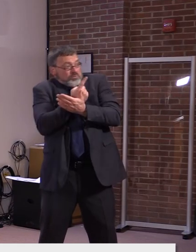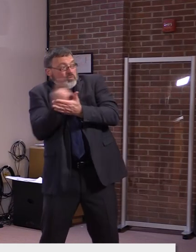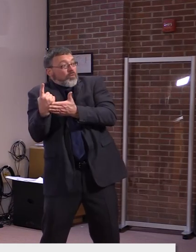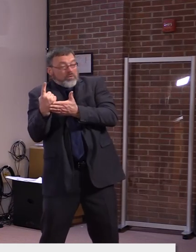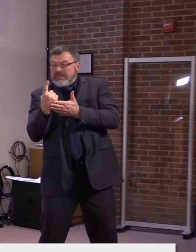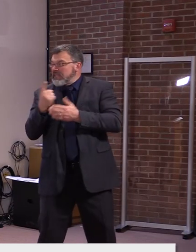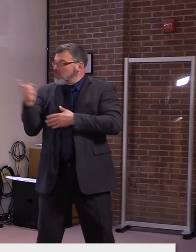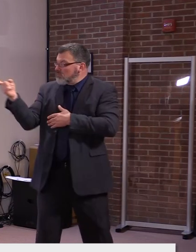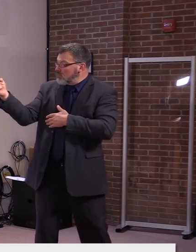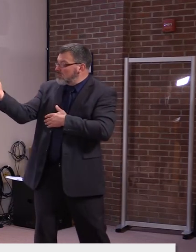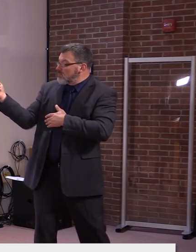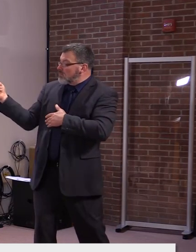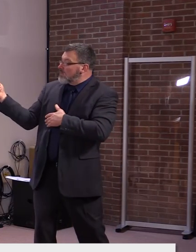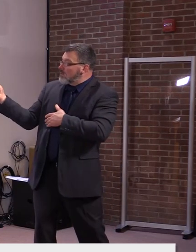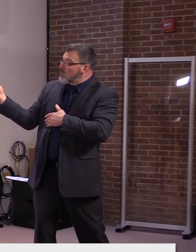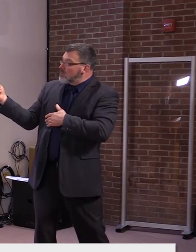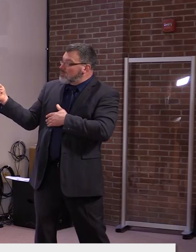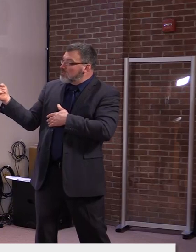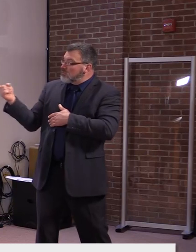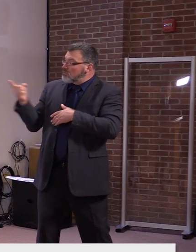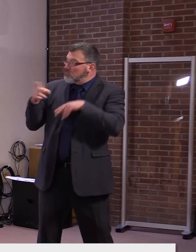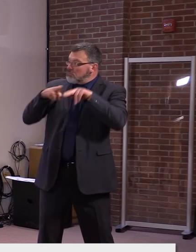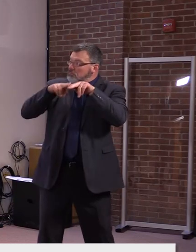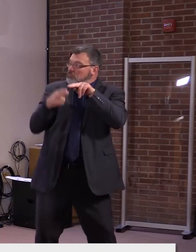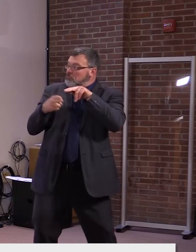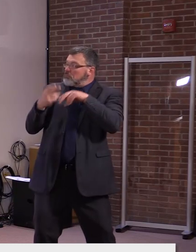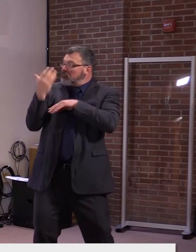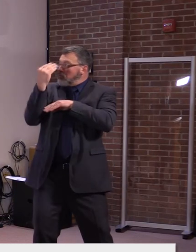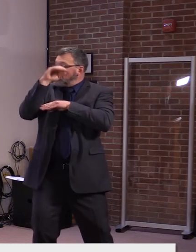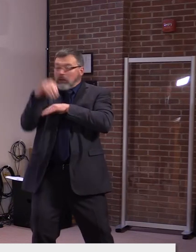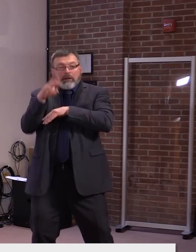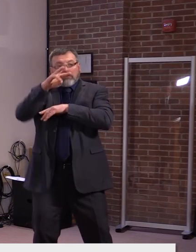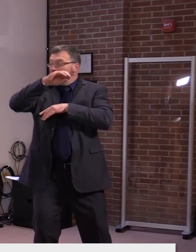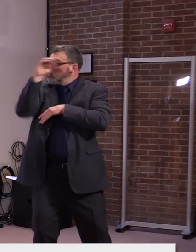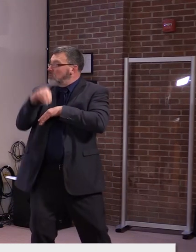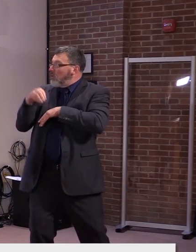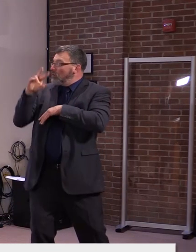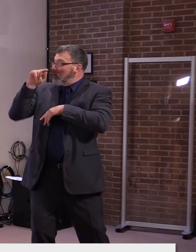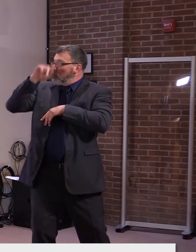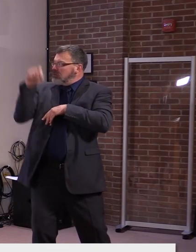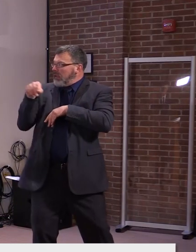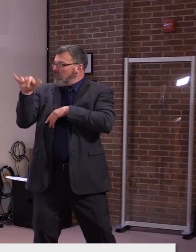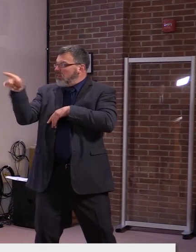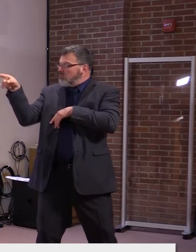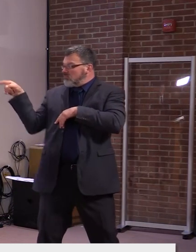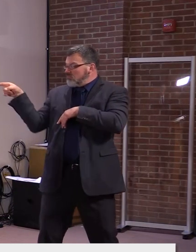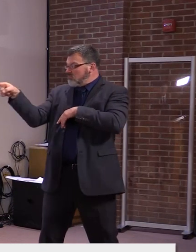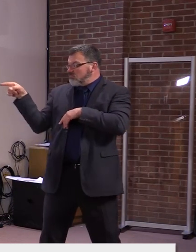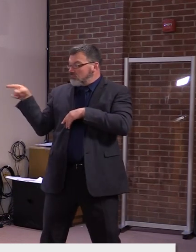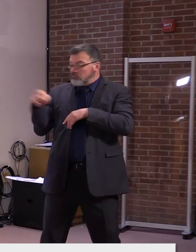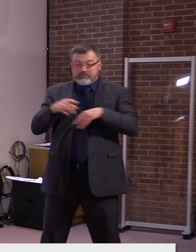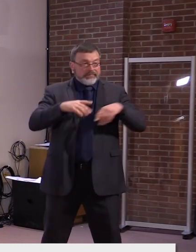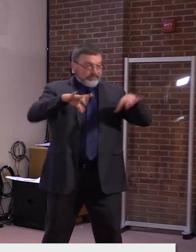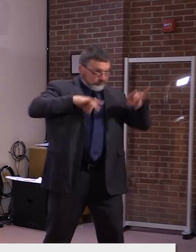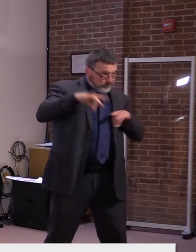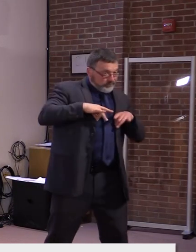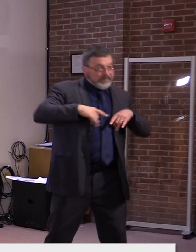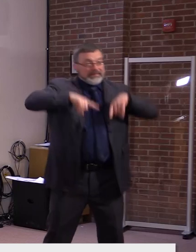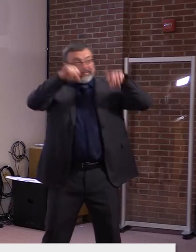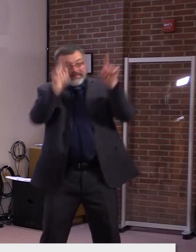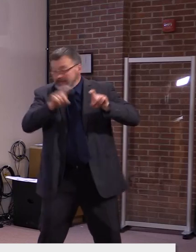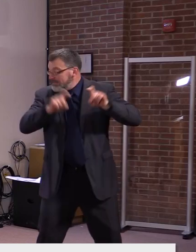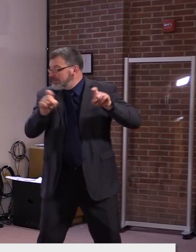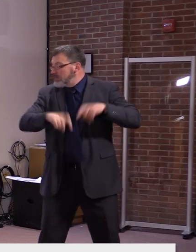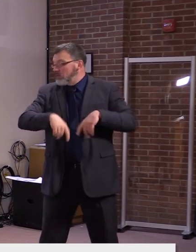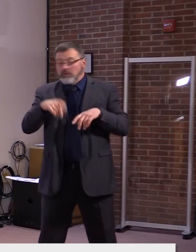can see it's not an artifact of testing going down. In fact, testing has been steady and increasing over the